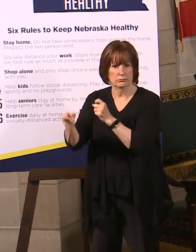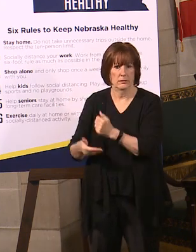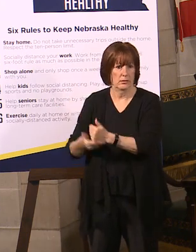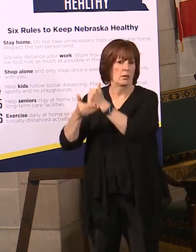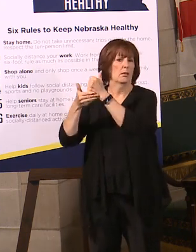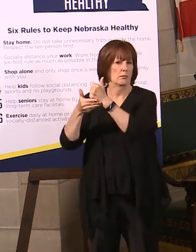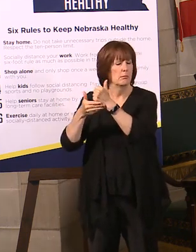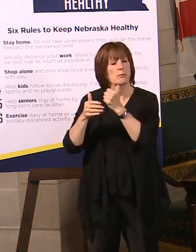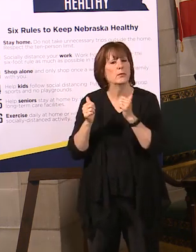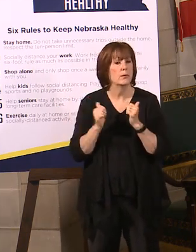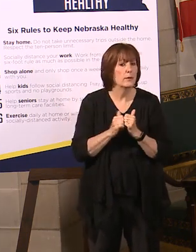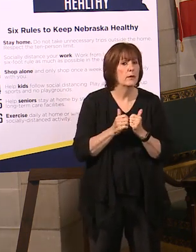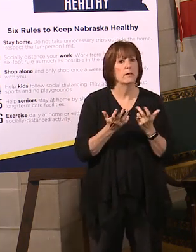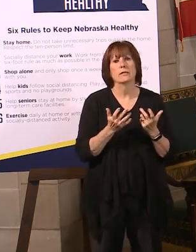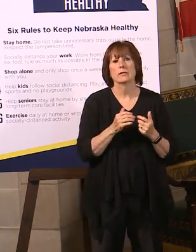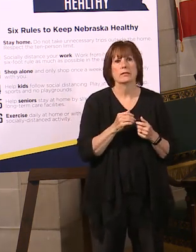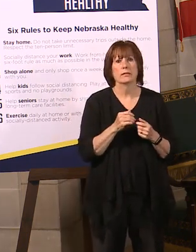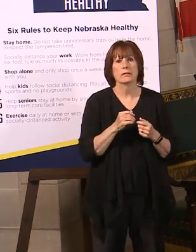help them with